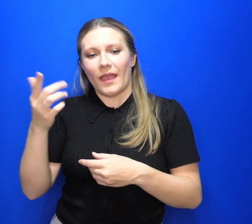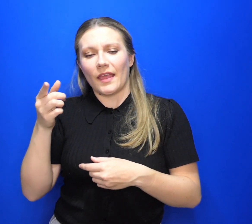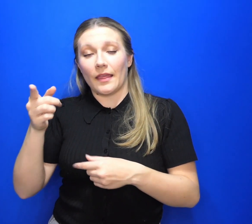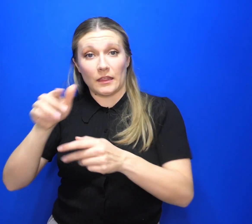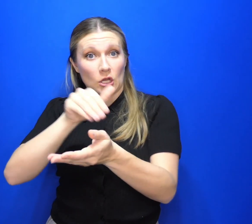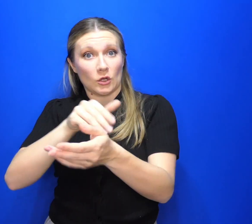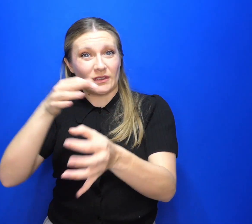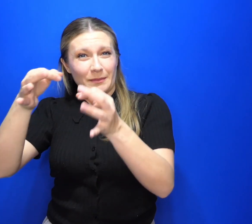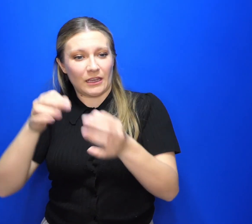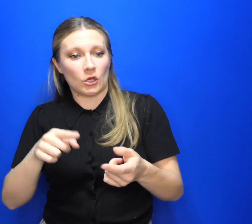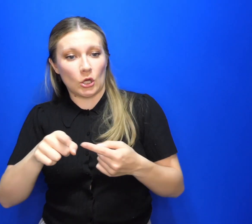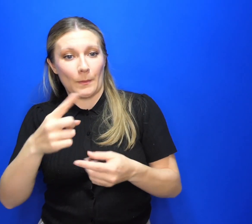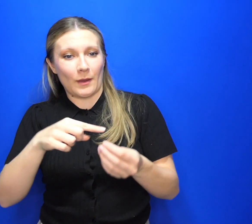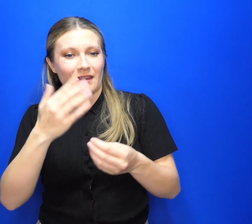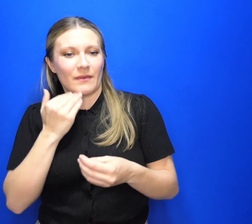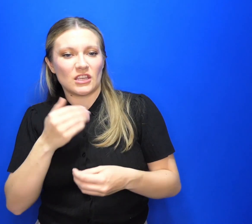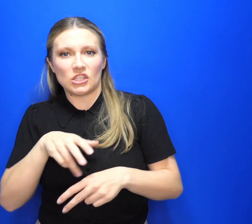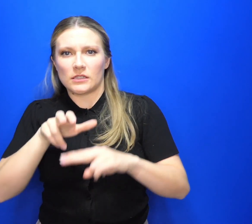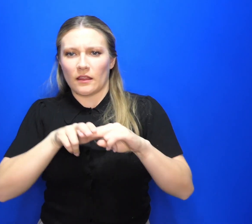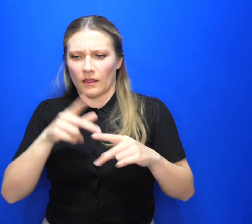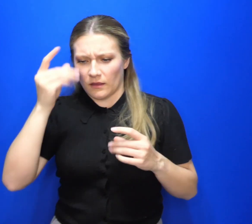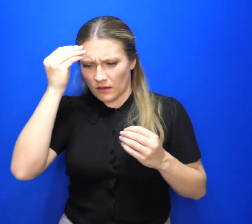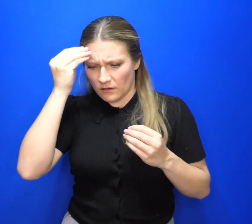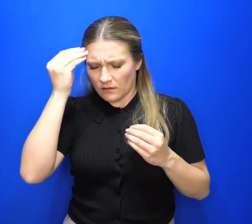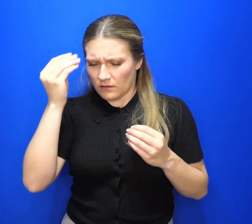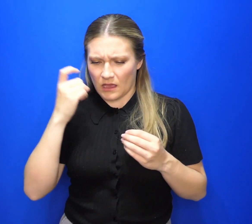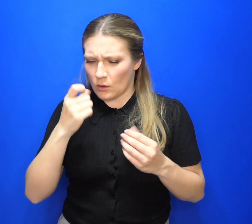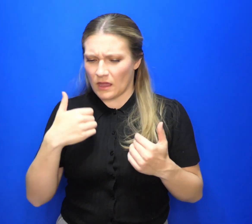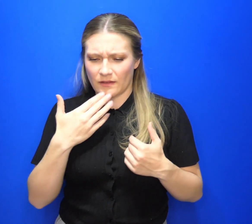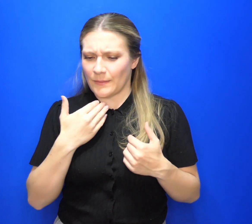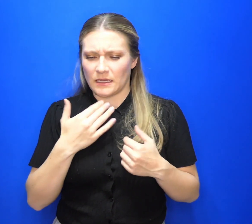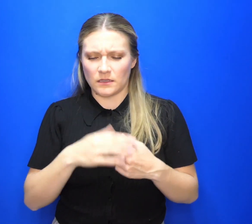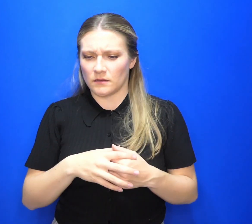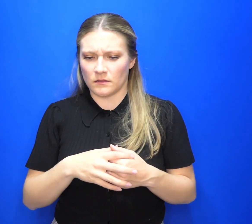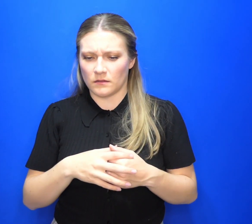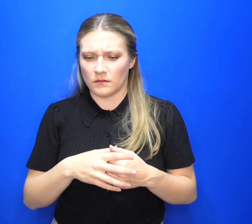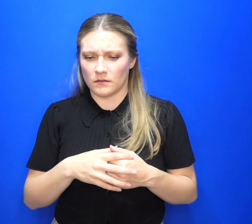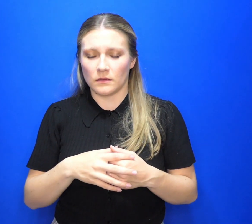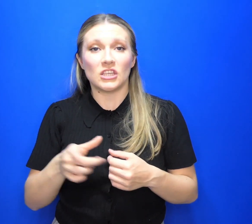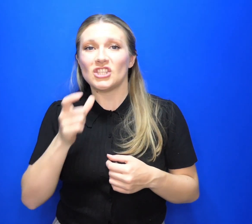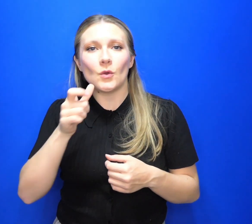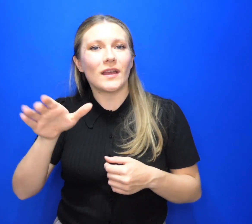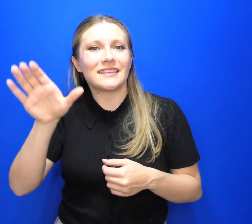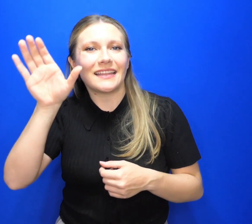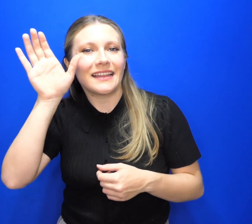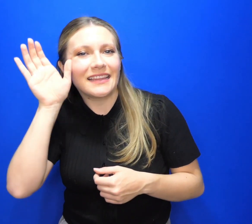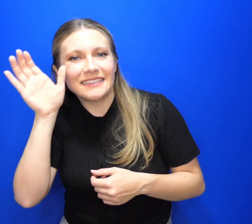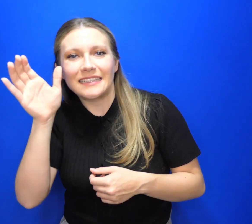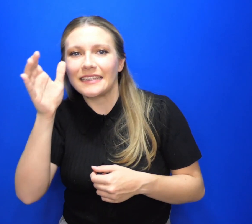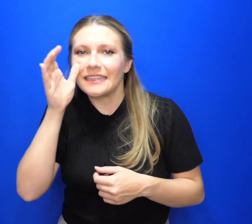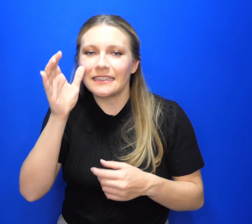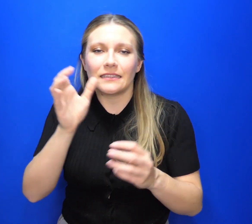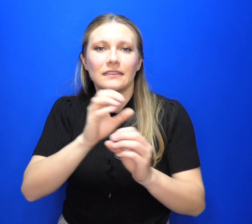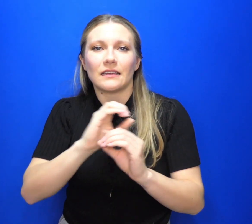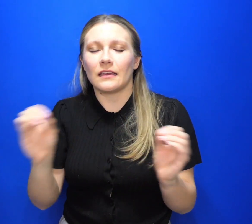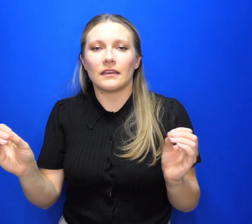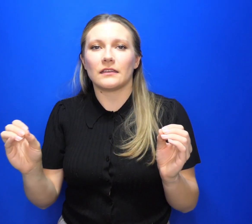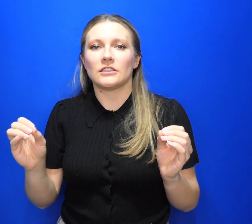her diabetes, and she just sat there thinking, I don't have diabetes. Like, she wasn't listening to anybody, she's